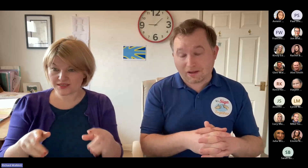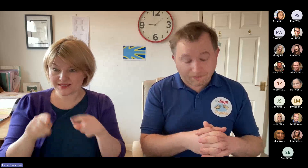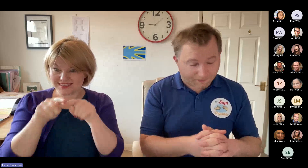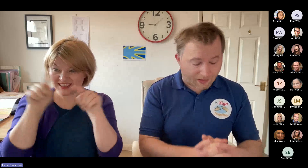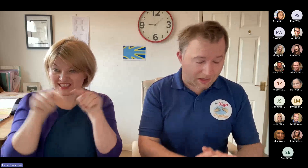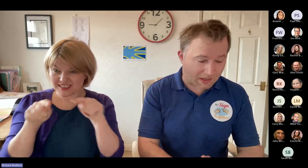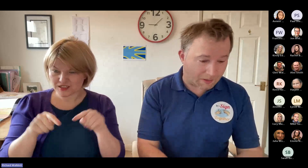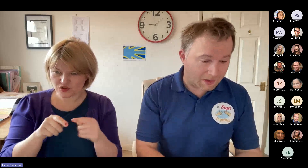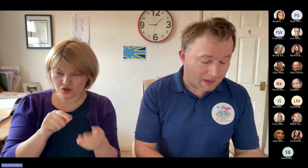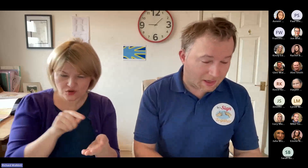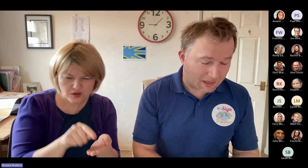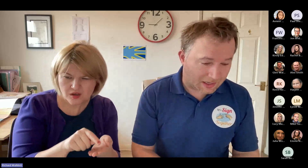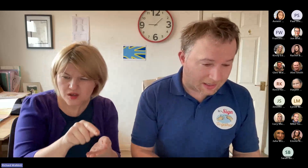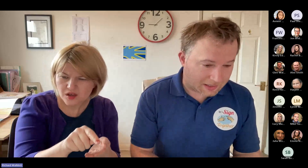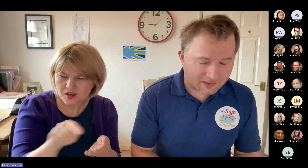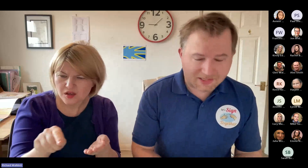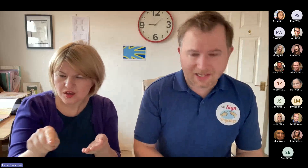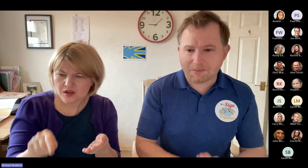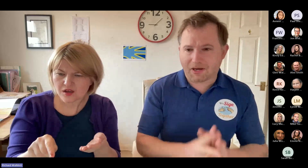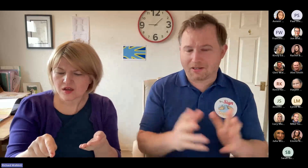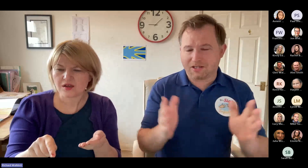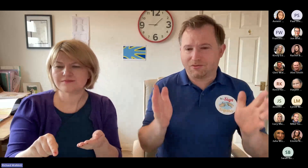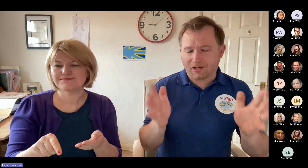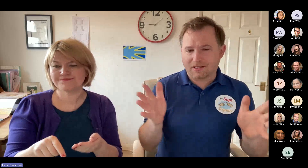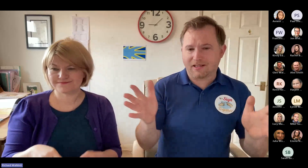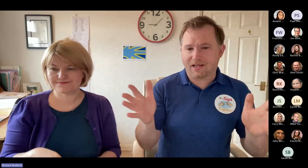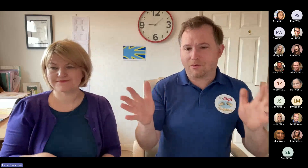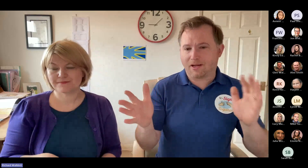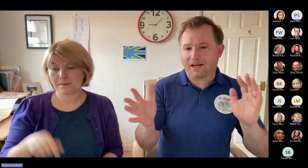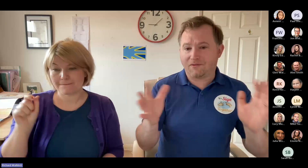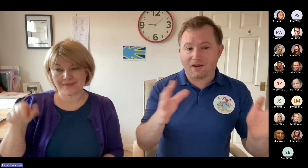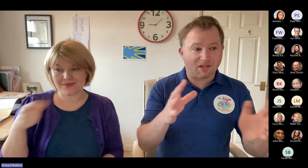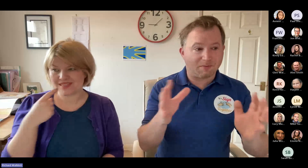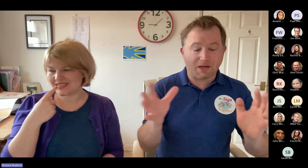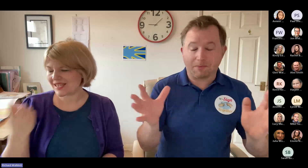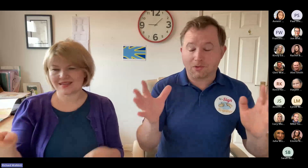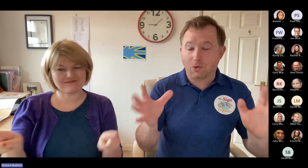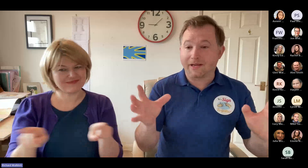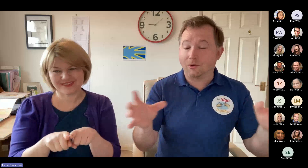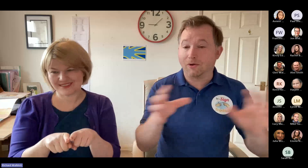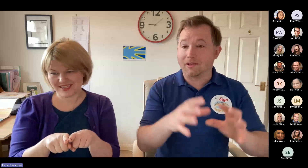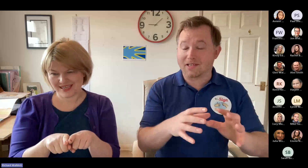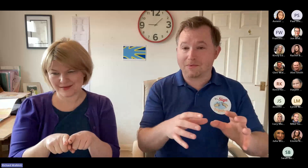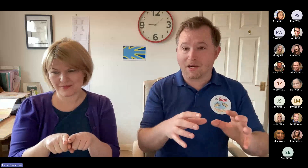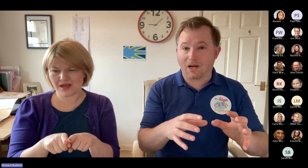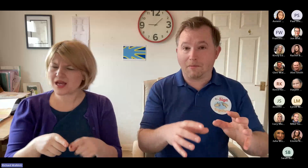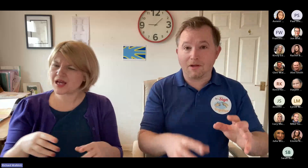well. And the second part is right at the end, where you have various people talking all at the same time.